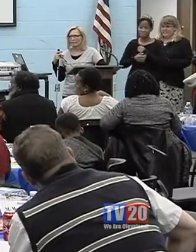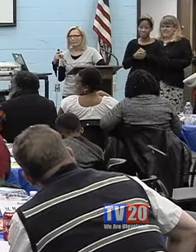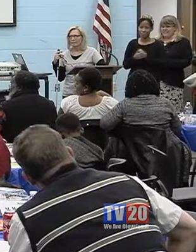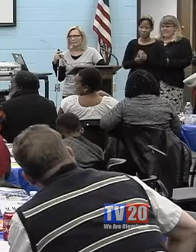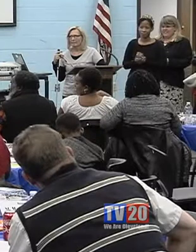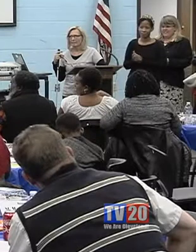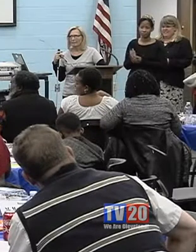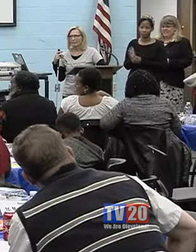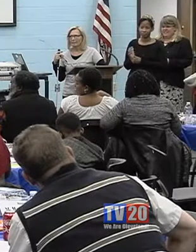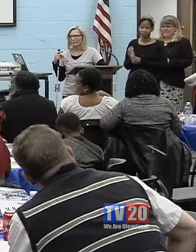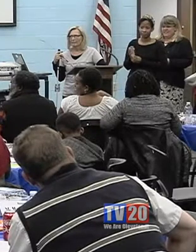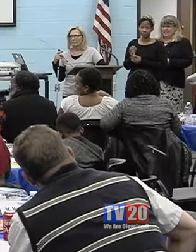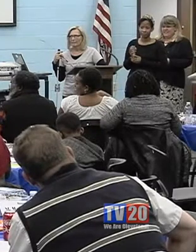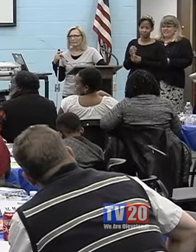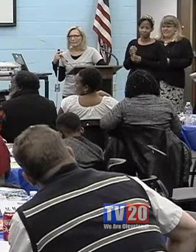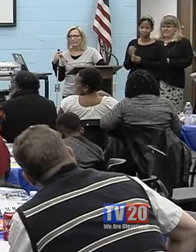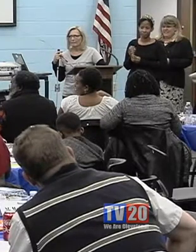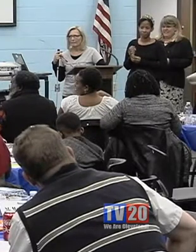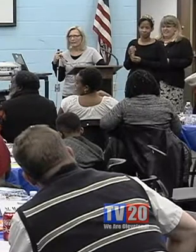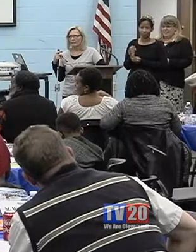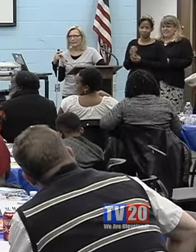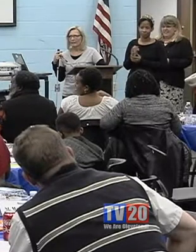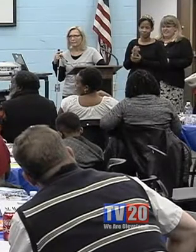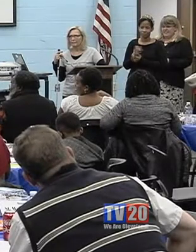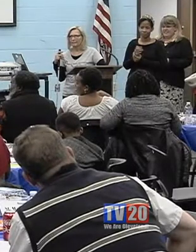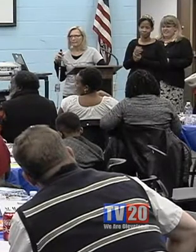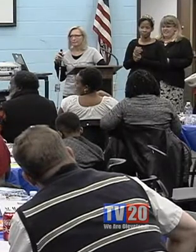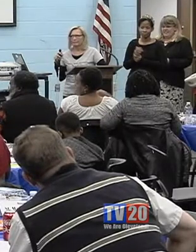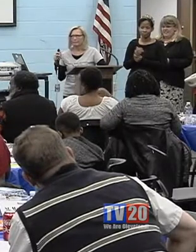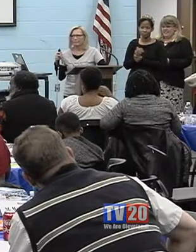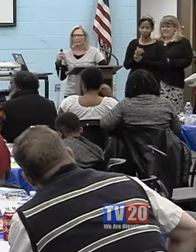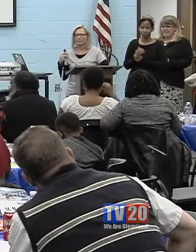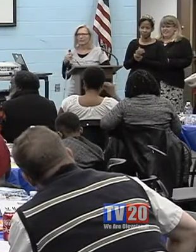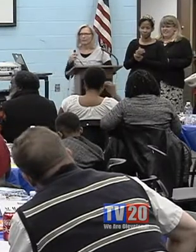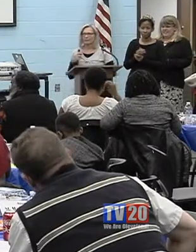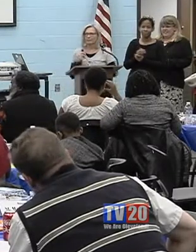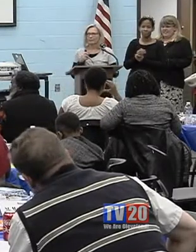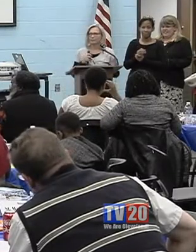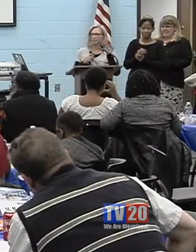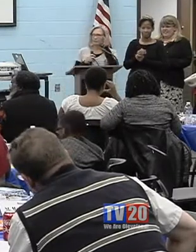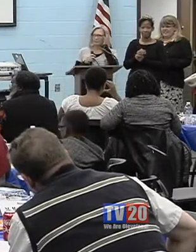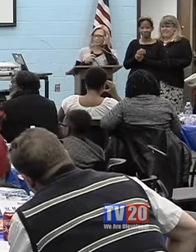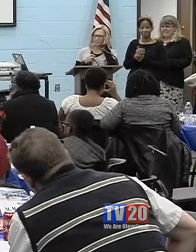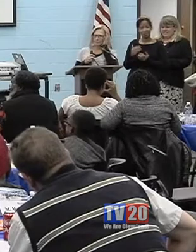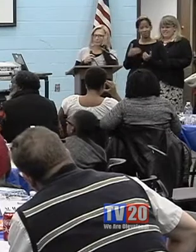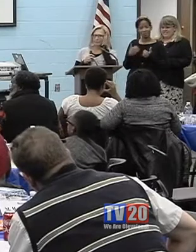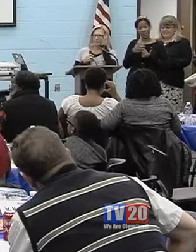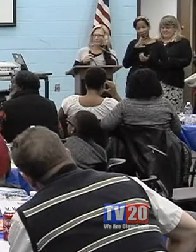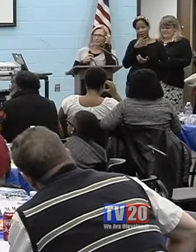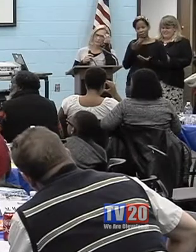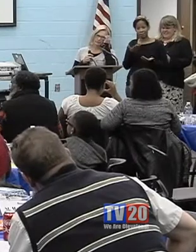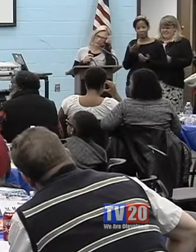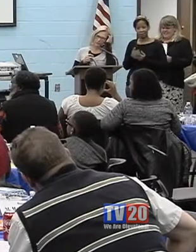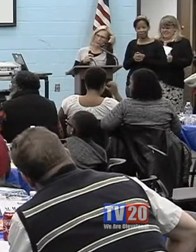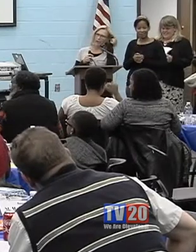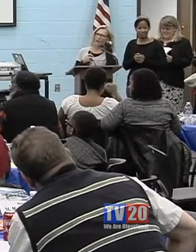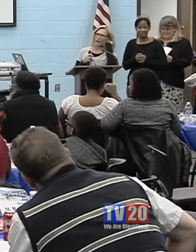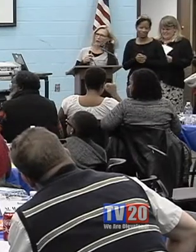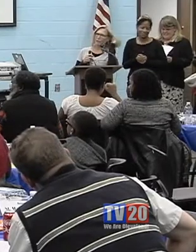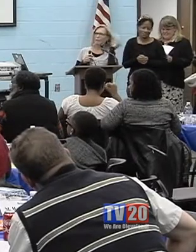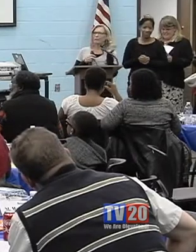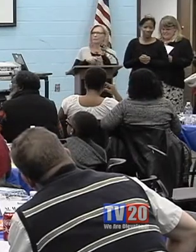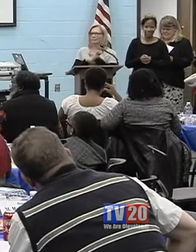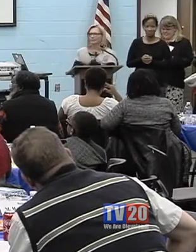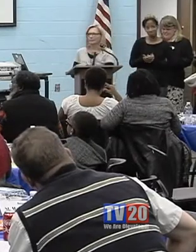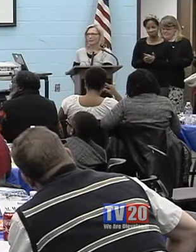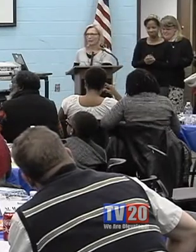in his house by himself. They have these pipes and they have these wires. Guide